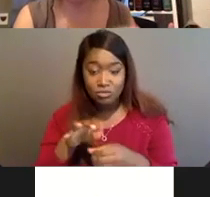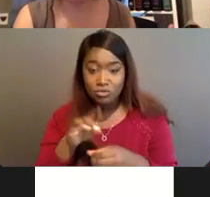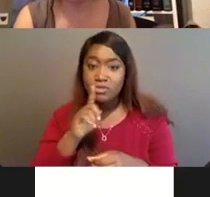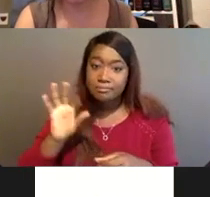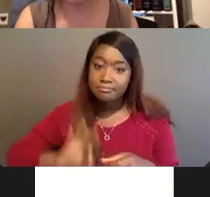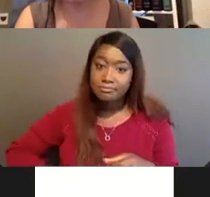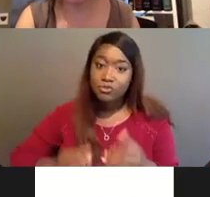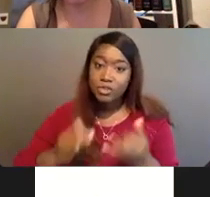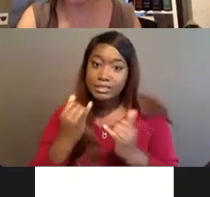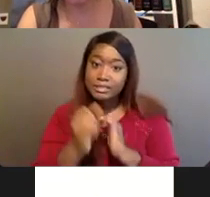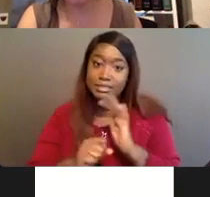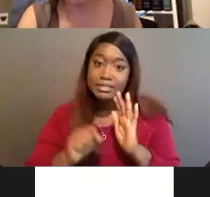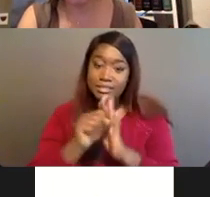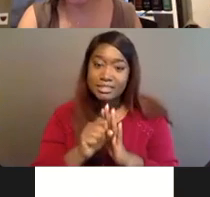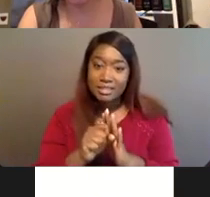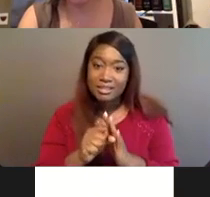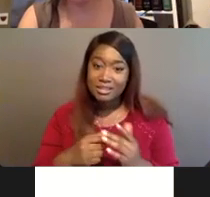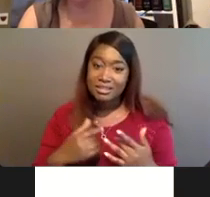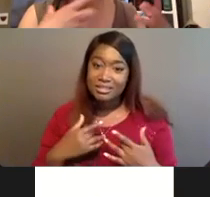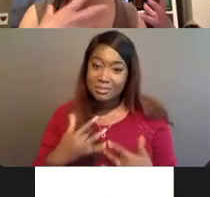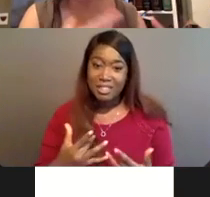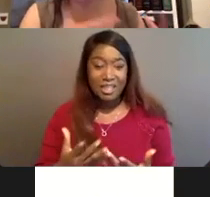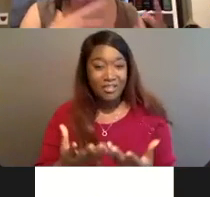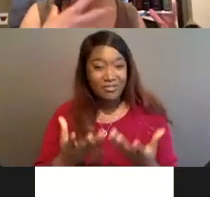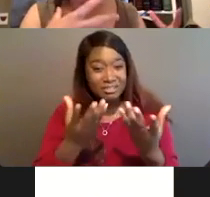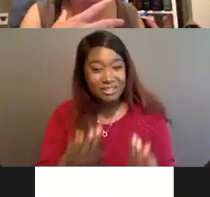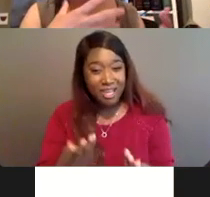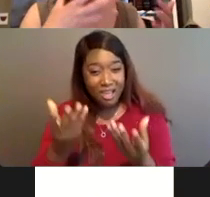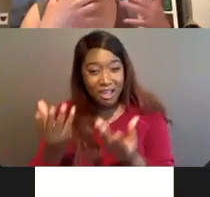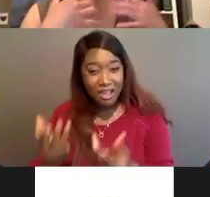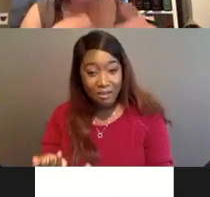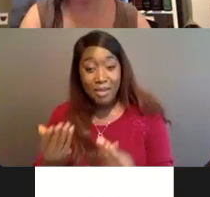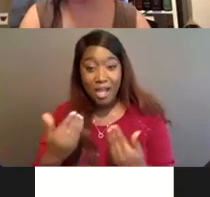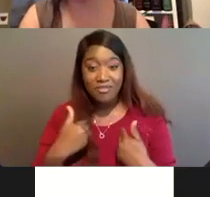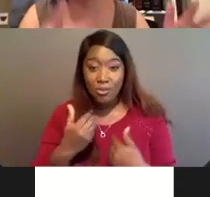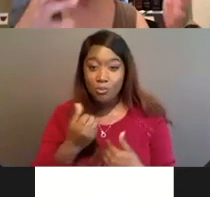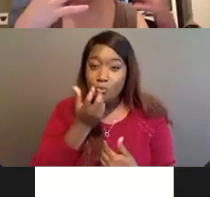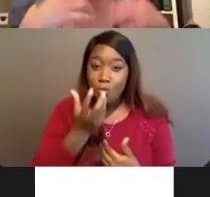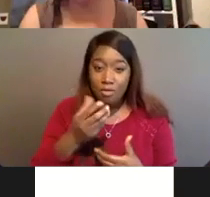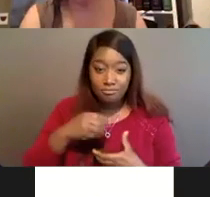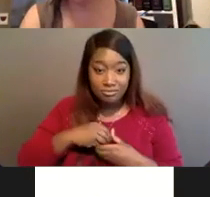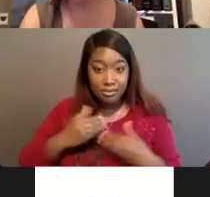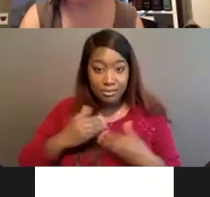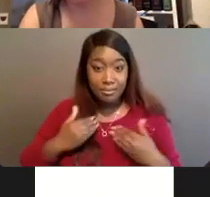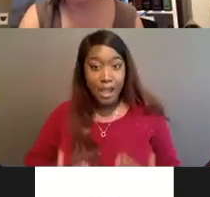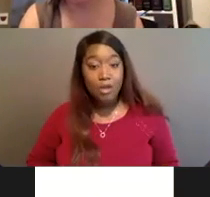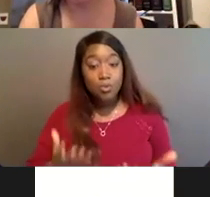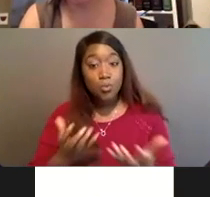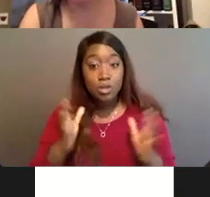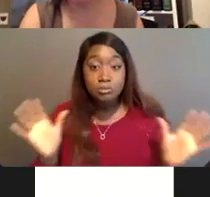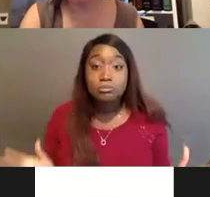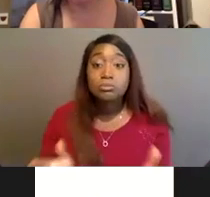accumulation of dampness and sort of warmth in the body, and that we want to sort of promote